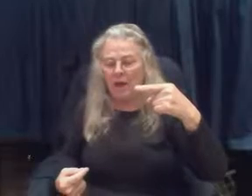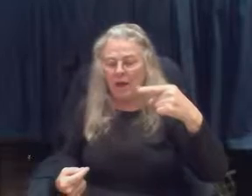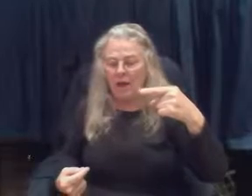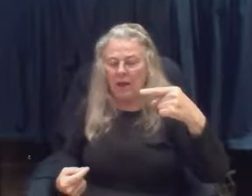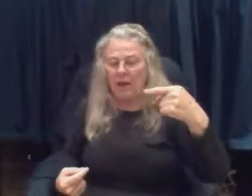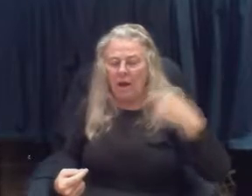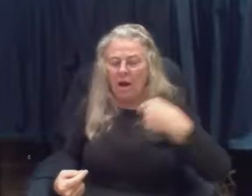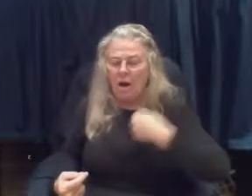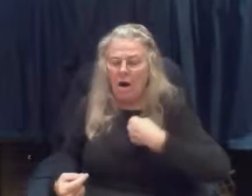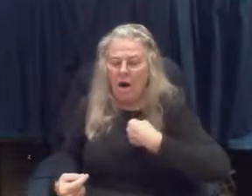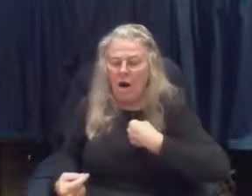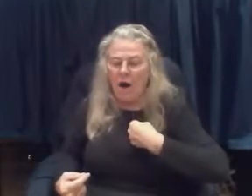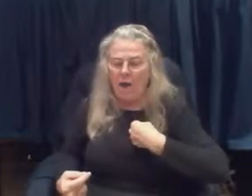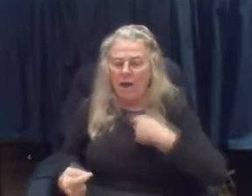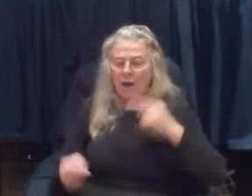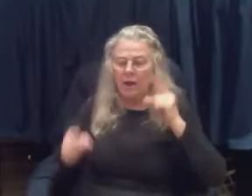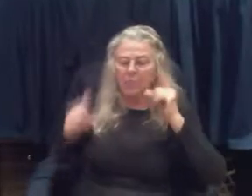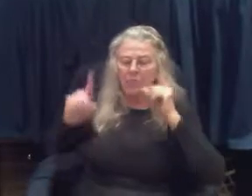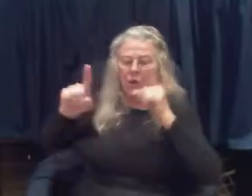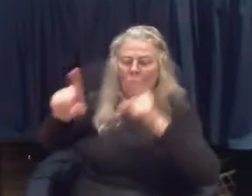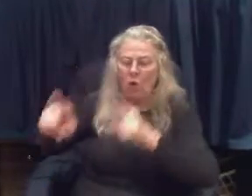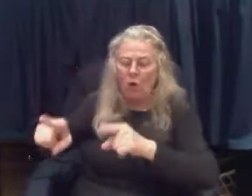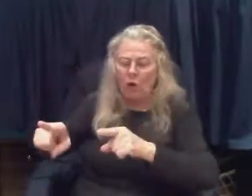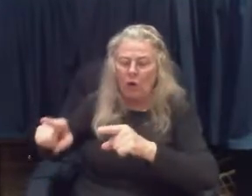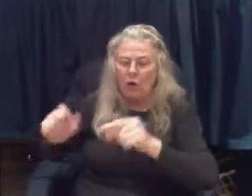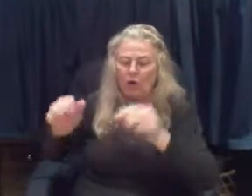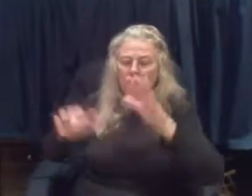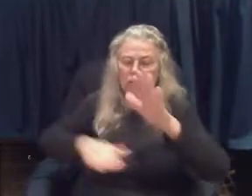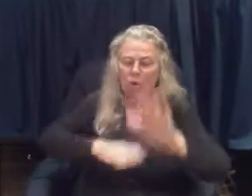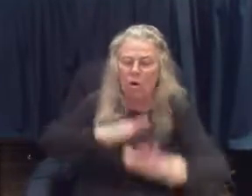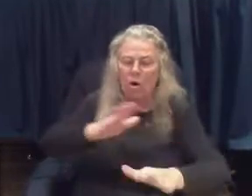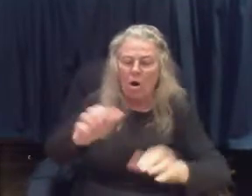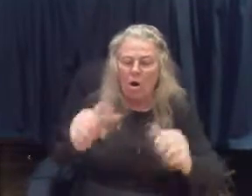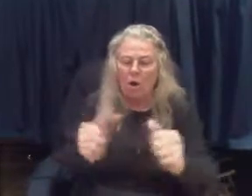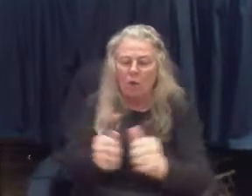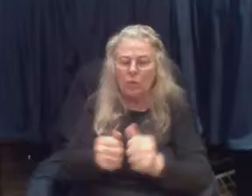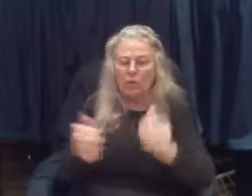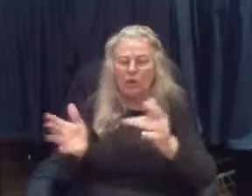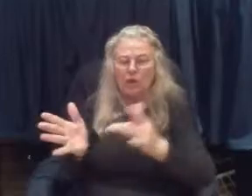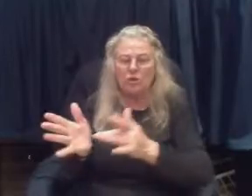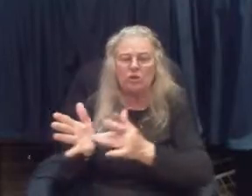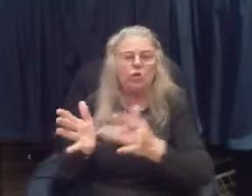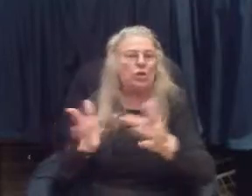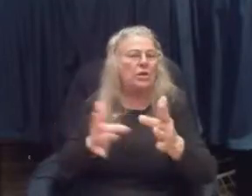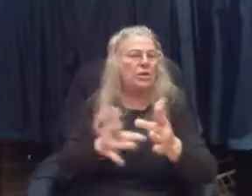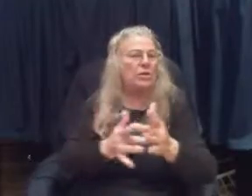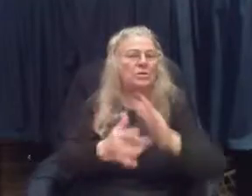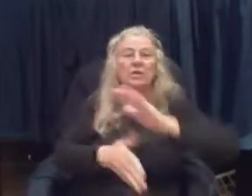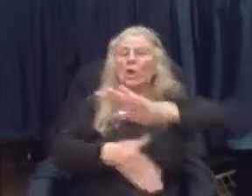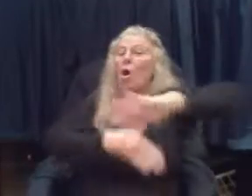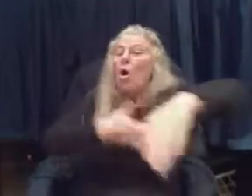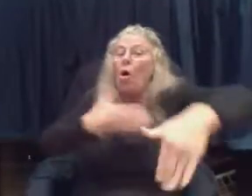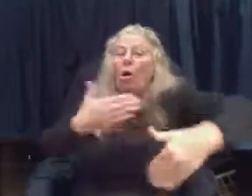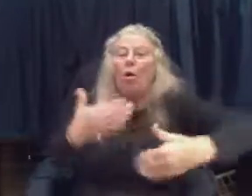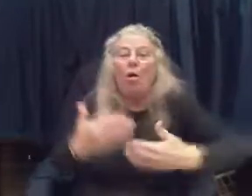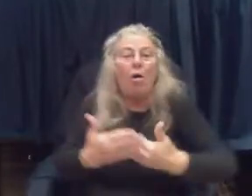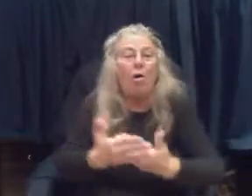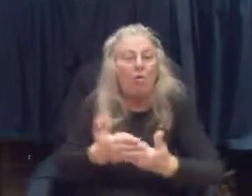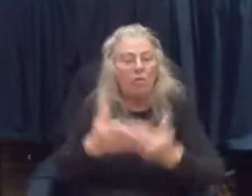say, I am going to walk with Jesus all the